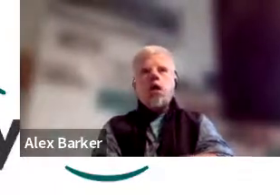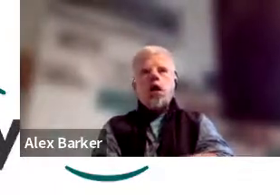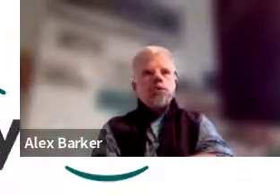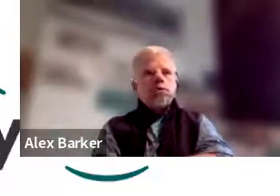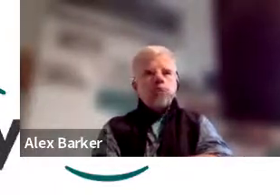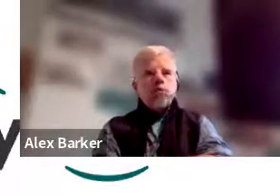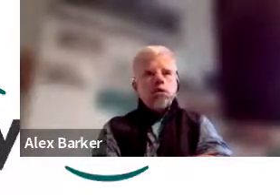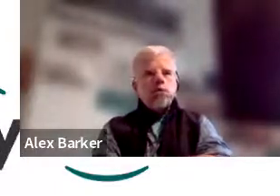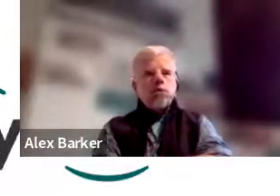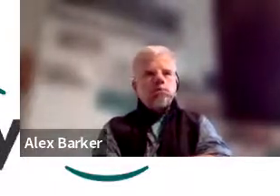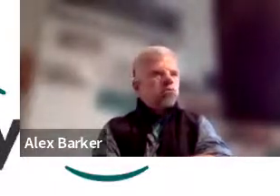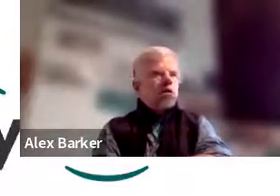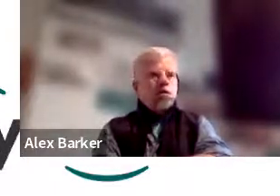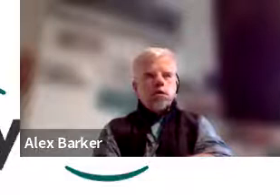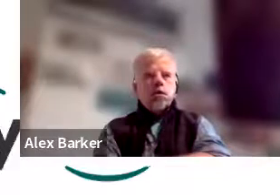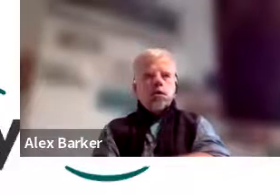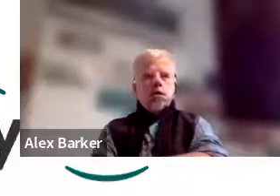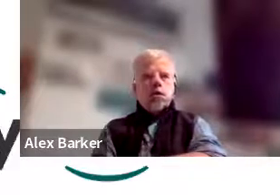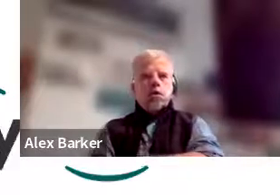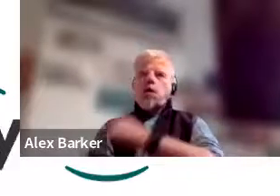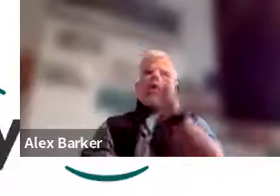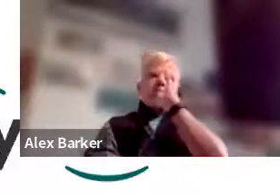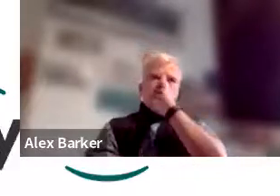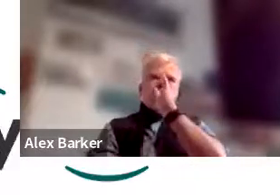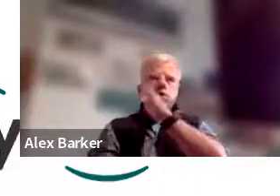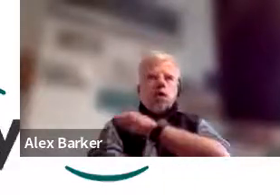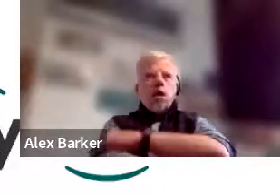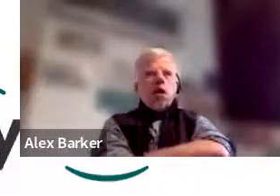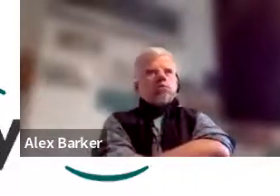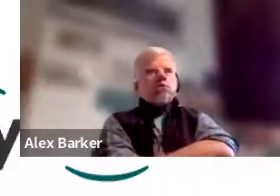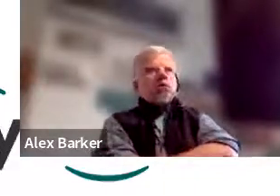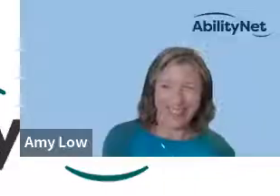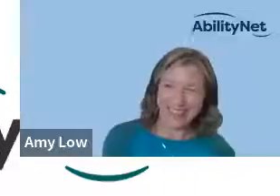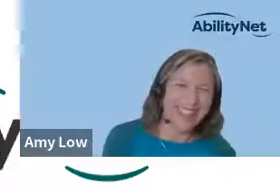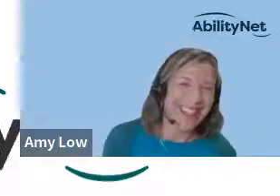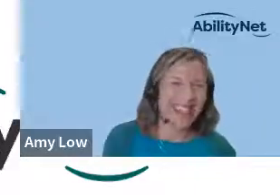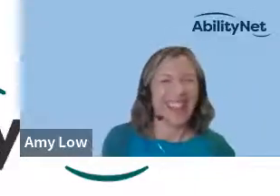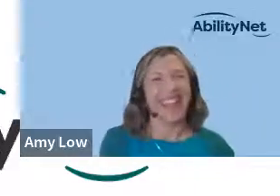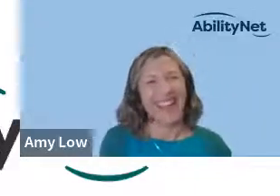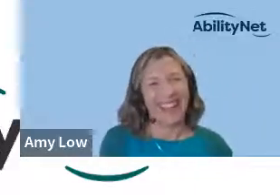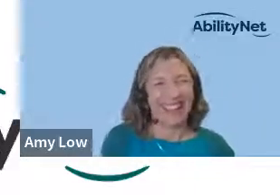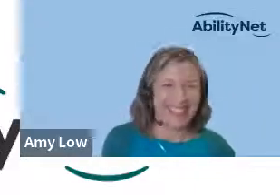I have a little puppy, which they might have heard just earlier. So I'm really sorry. That's all right. Gorgeous.